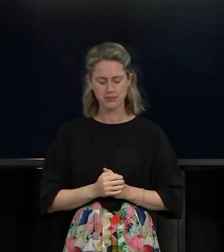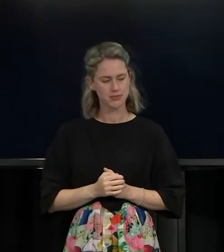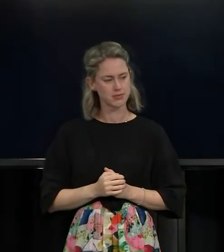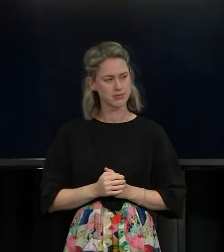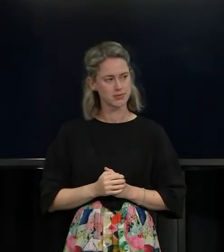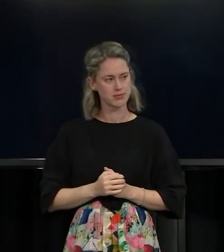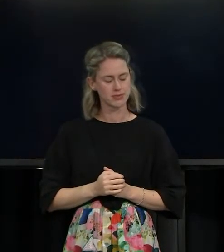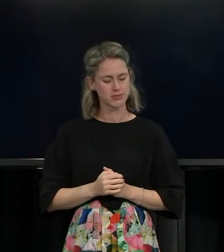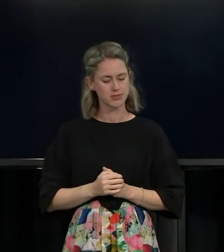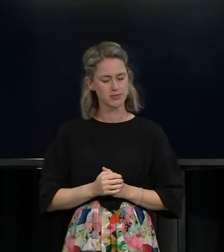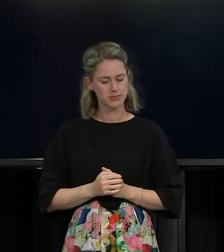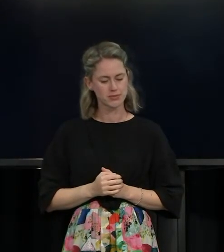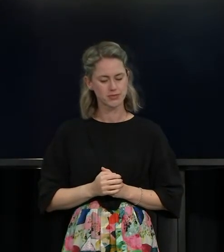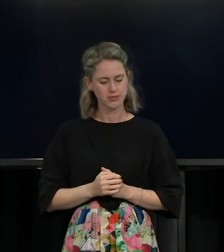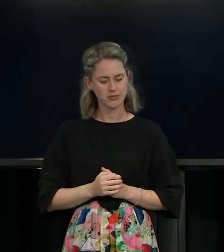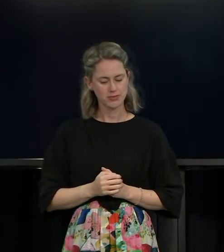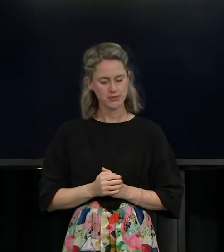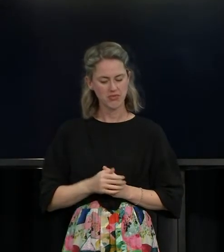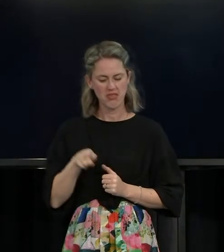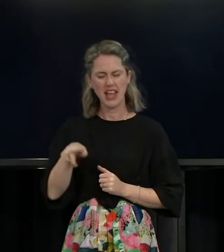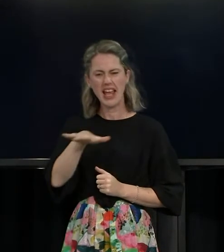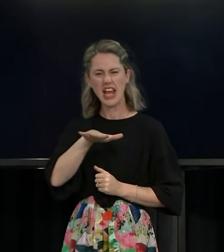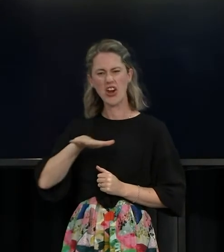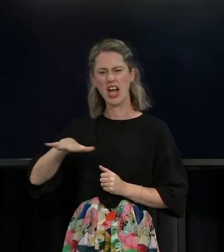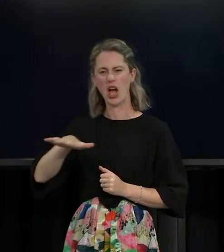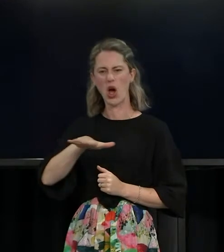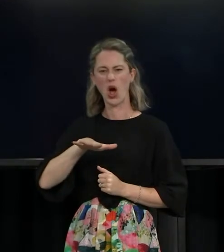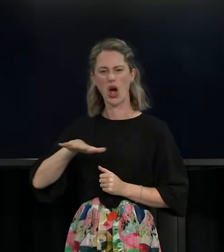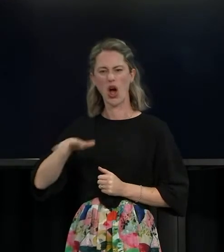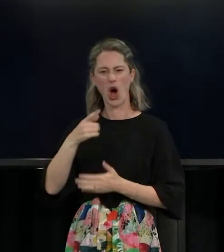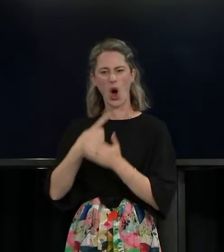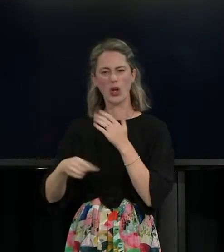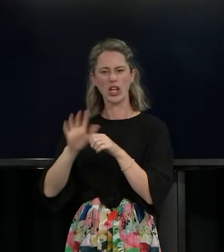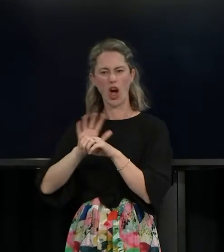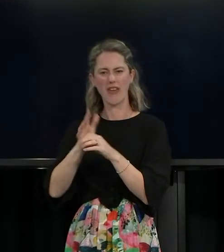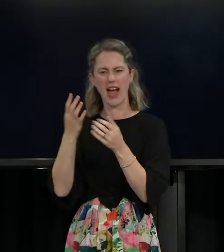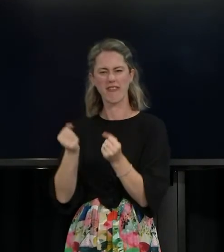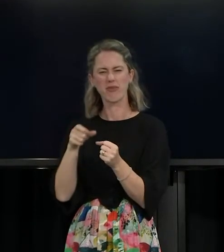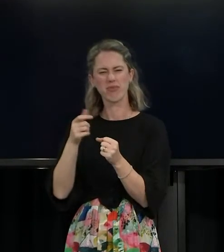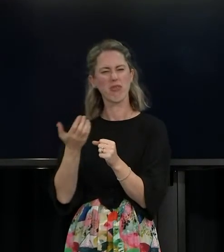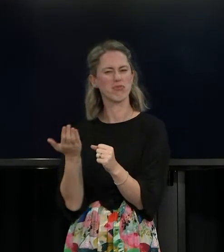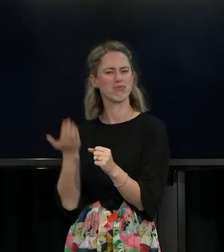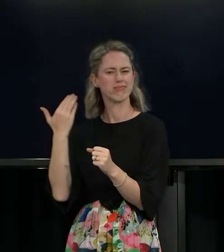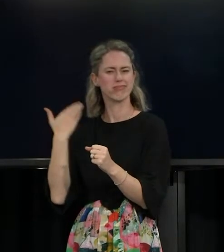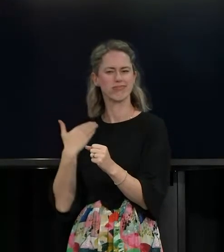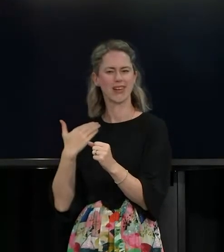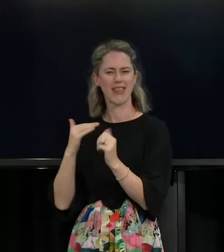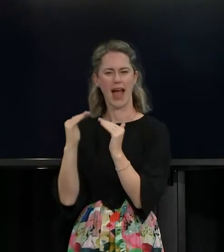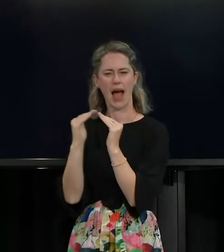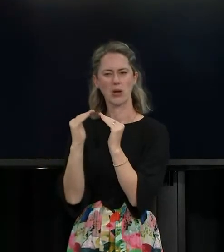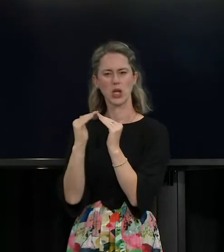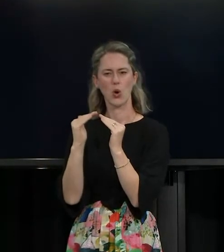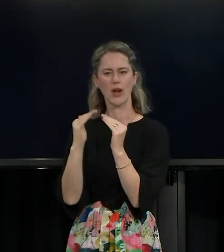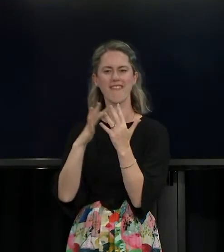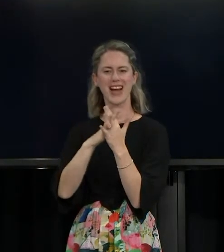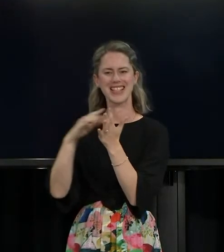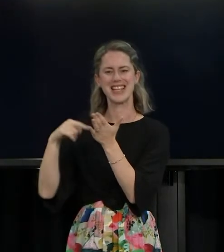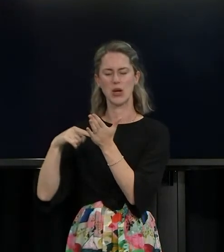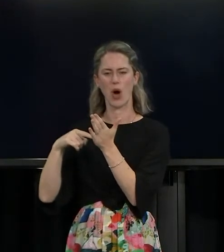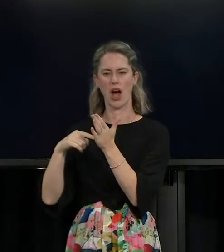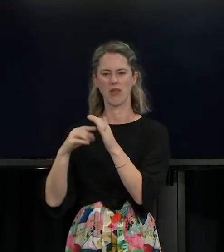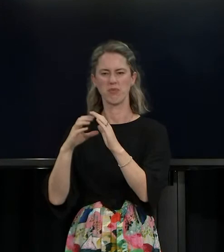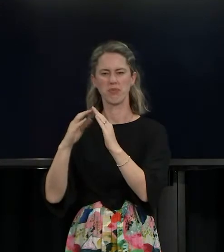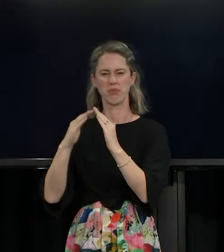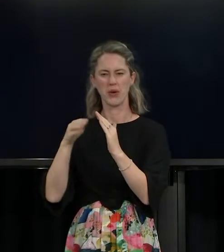Likewise, the only positive tests we've had in that rohi are from those in that single household at Whakatiwai. On